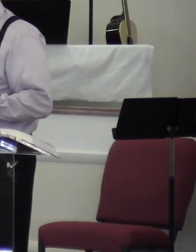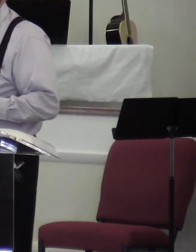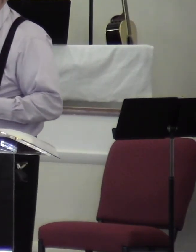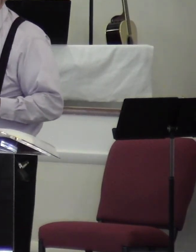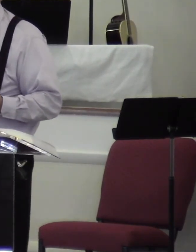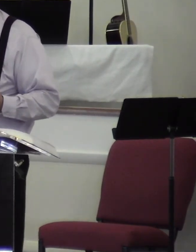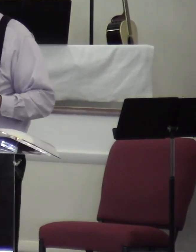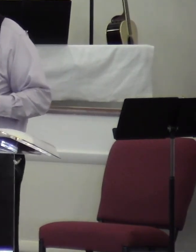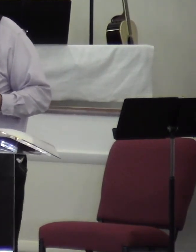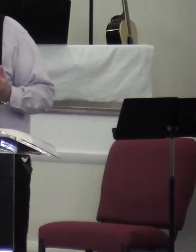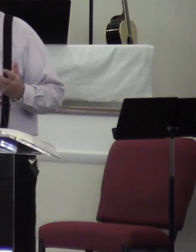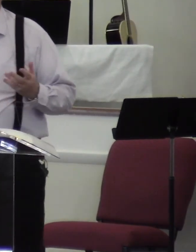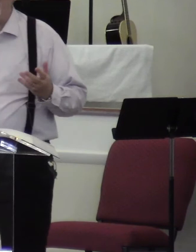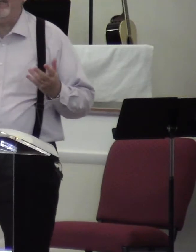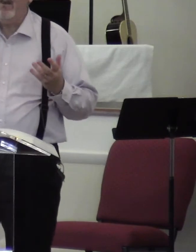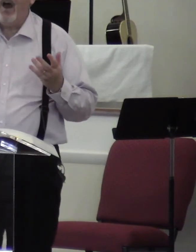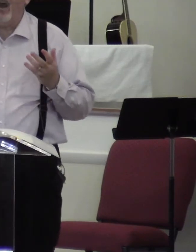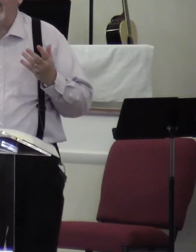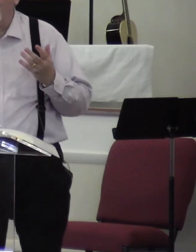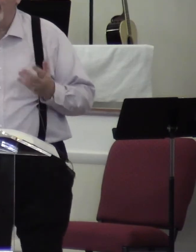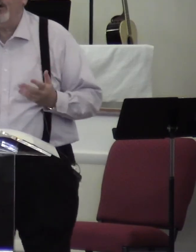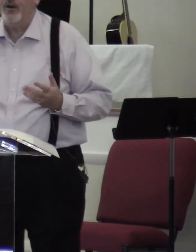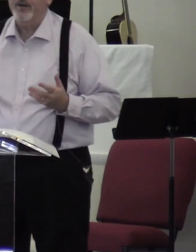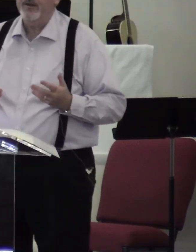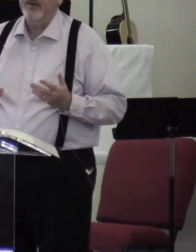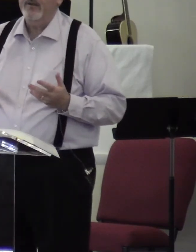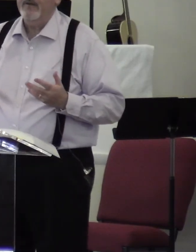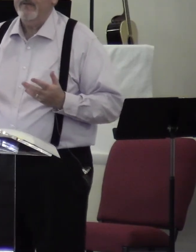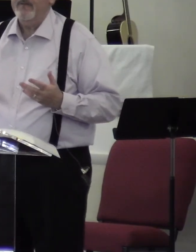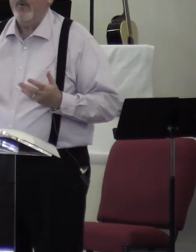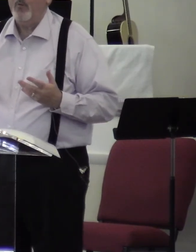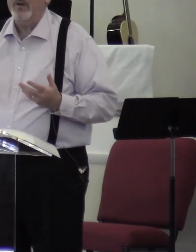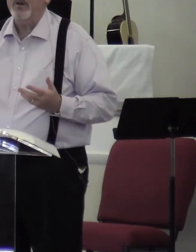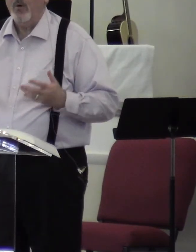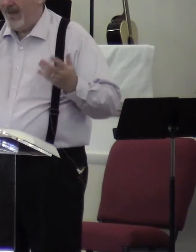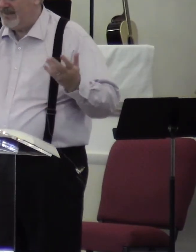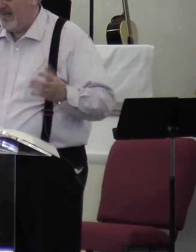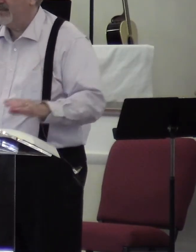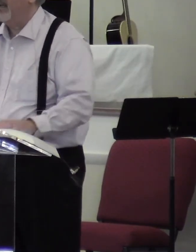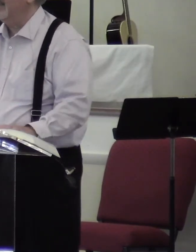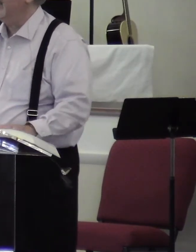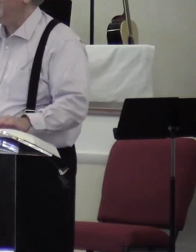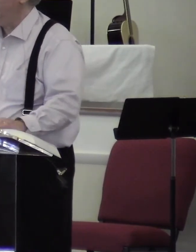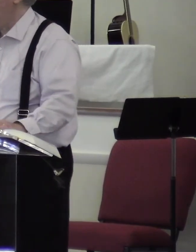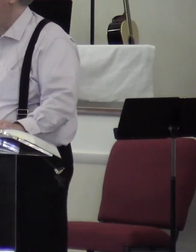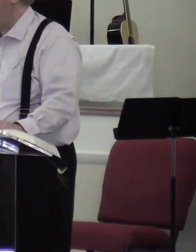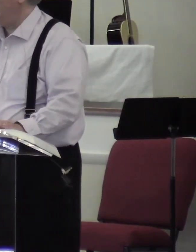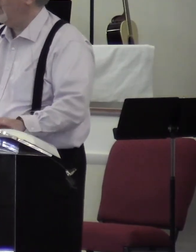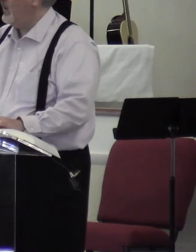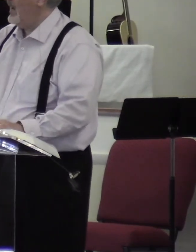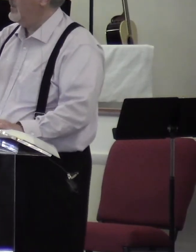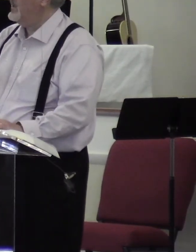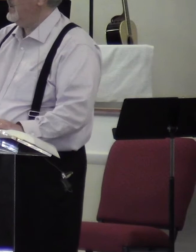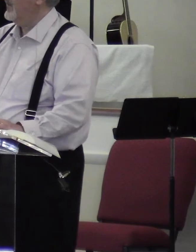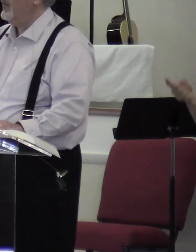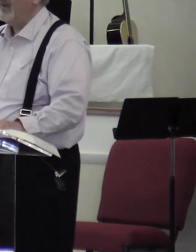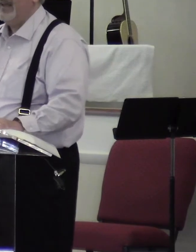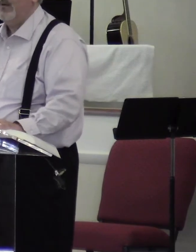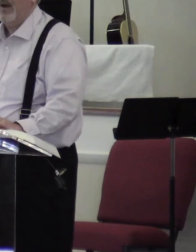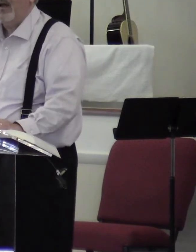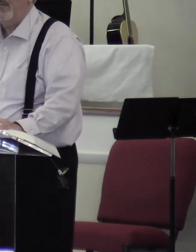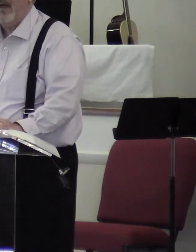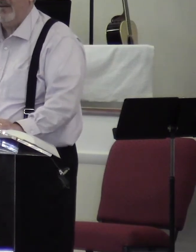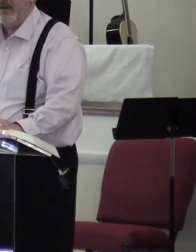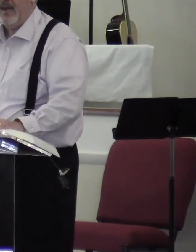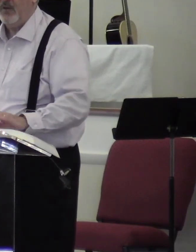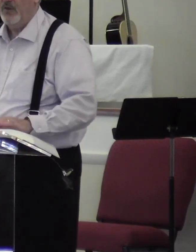it. We have not learned or been told. It's like this. Did you know that last week when I was here, the first thing I did